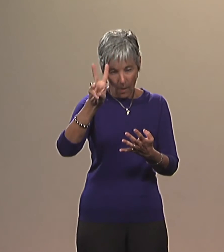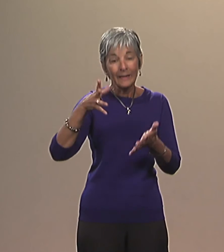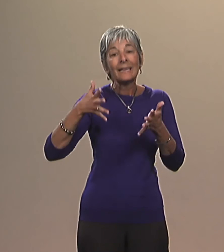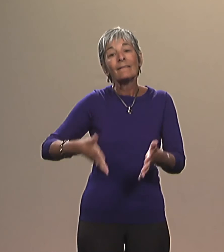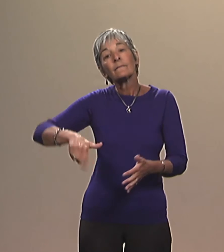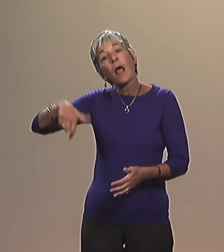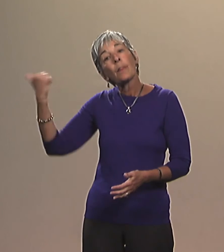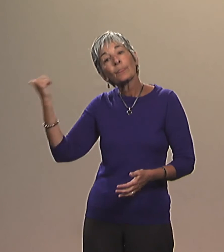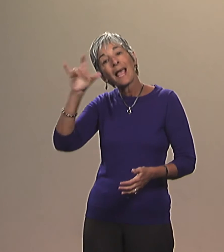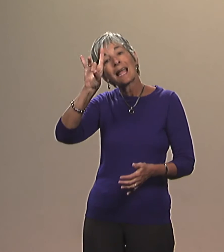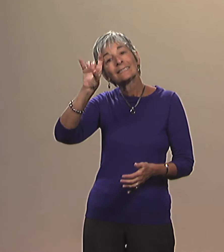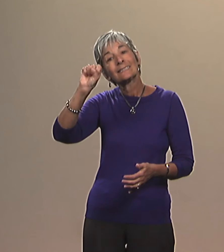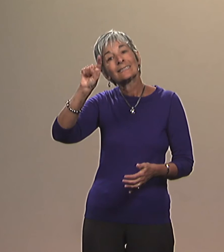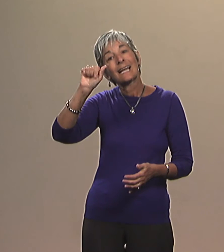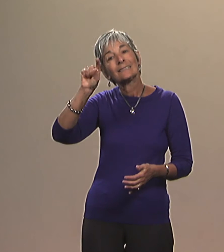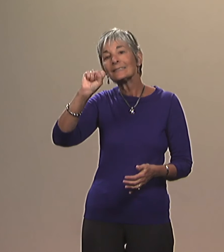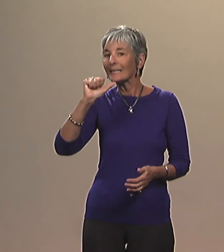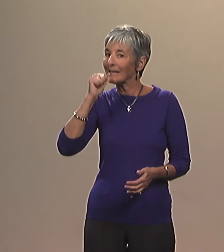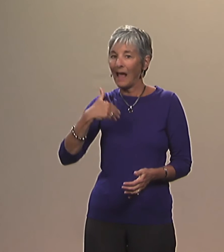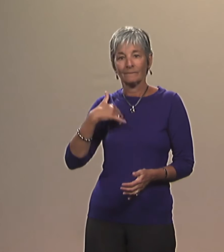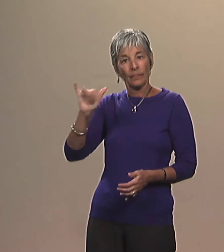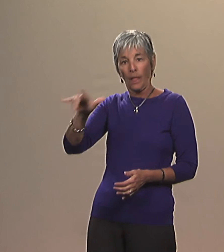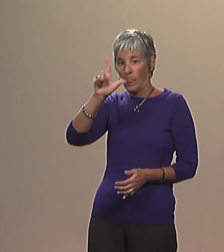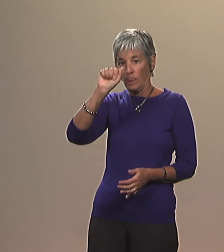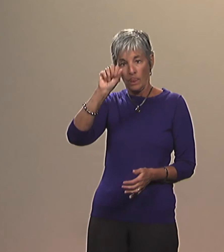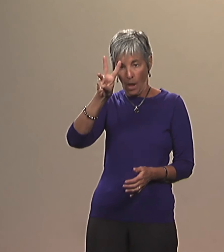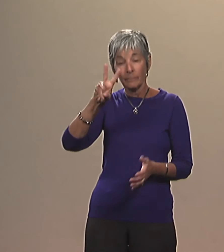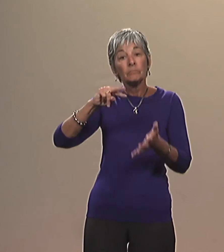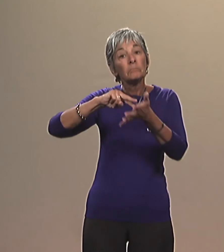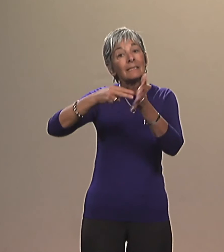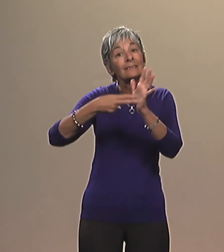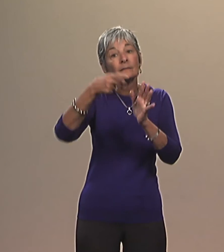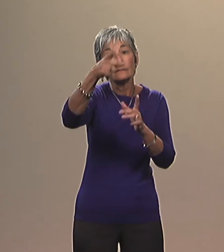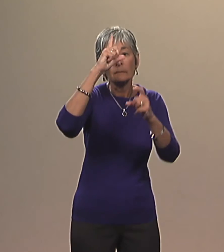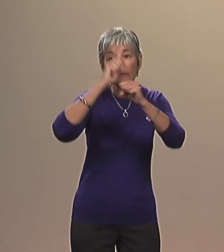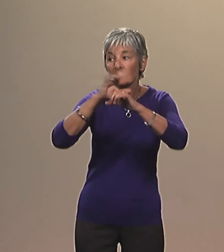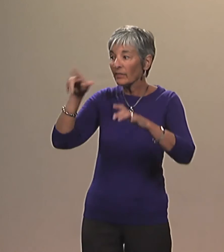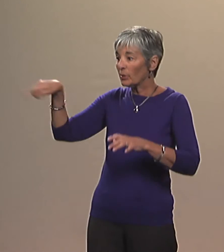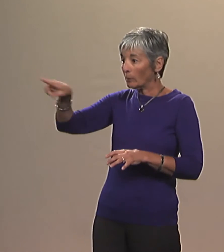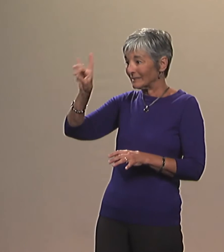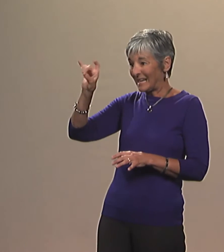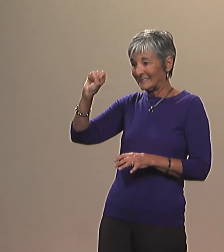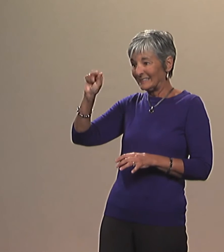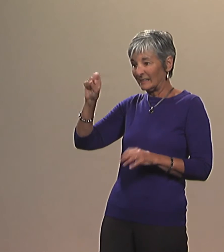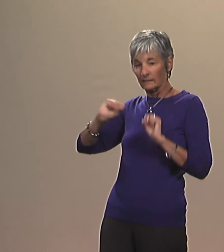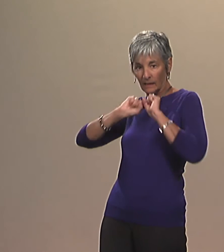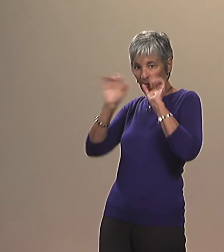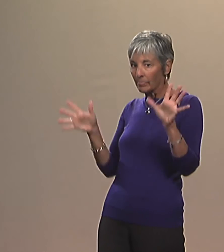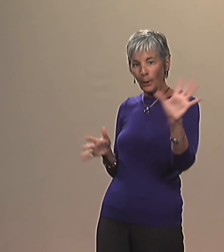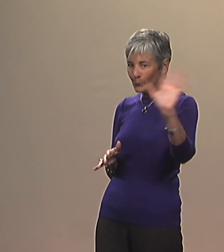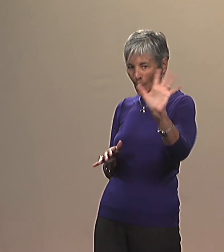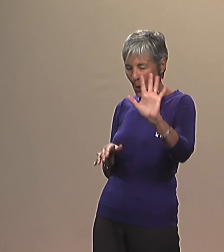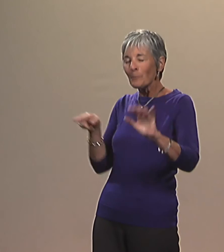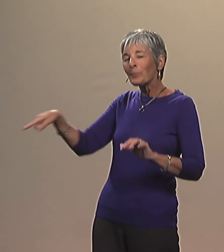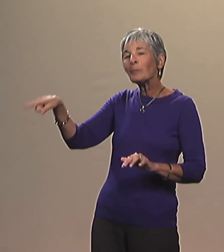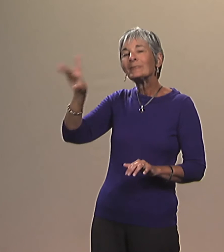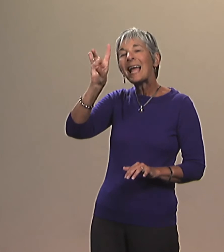law. So that means there are states that do not have the law. But even though they don't have the law, they do